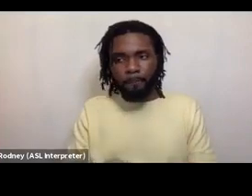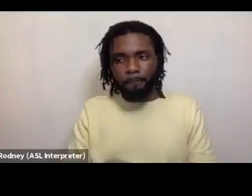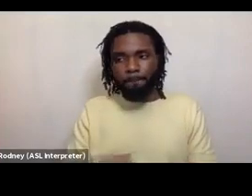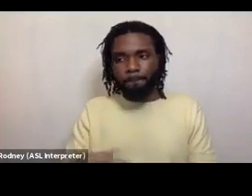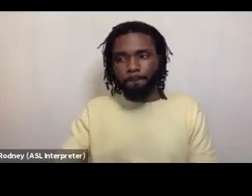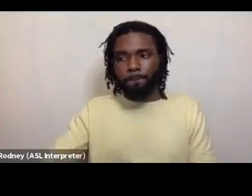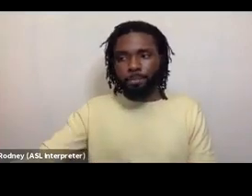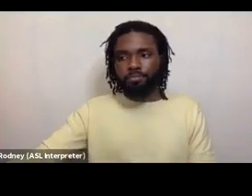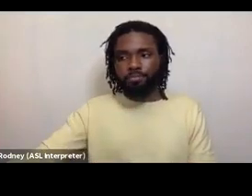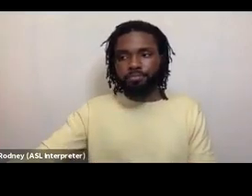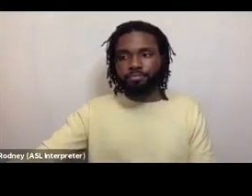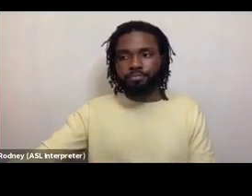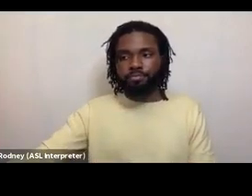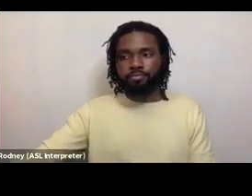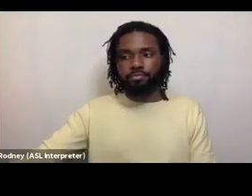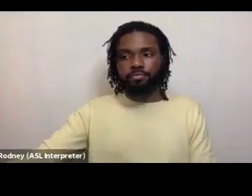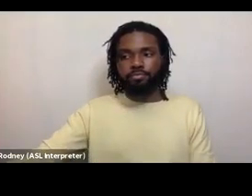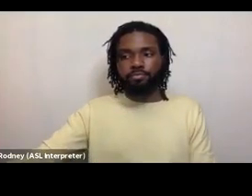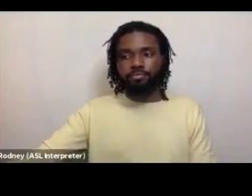but